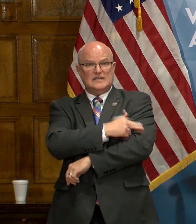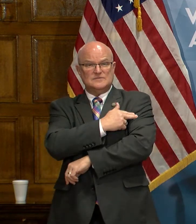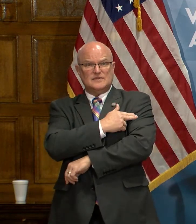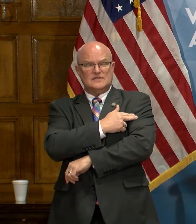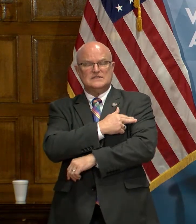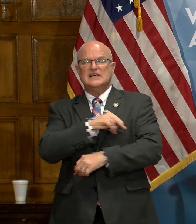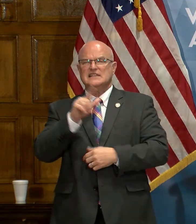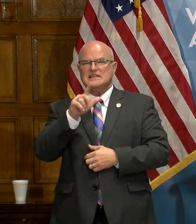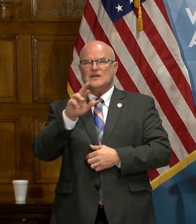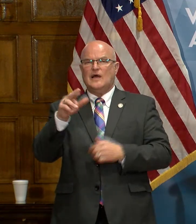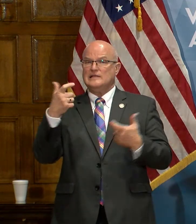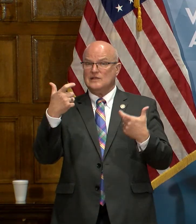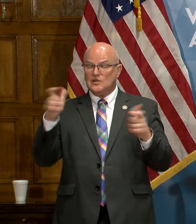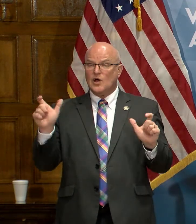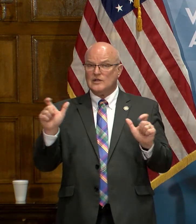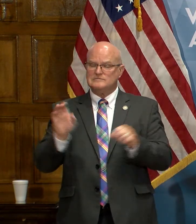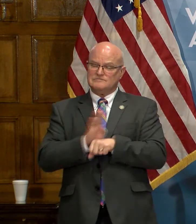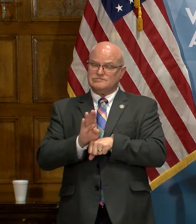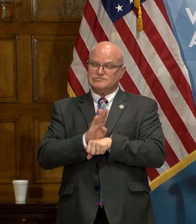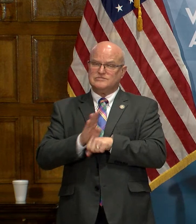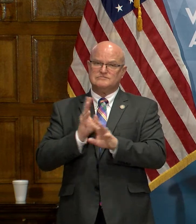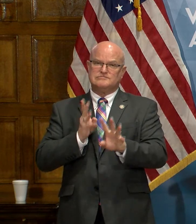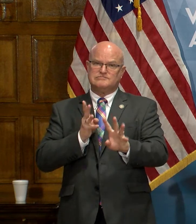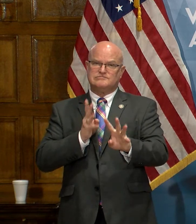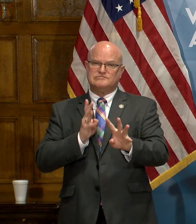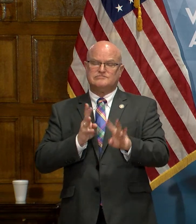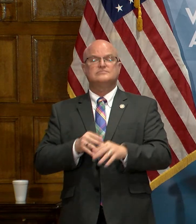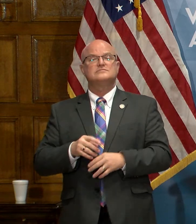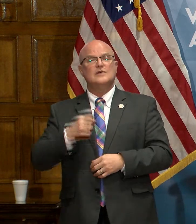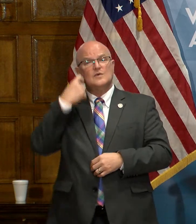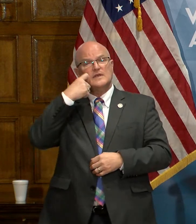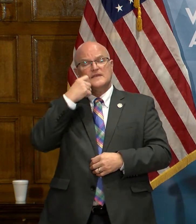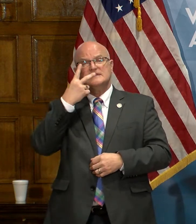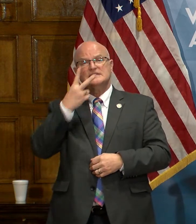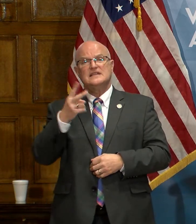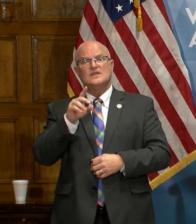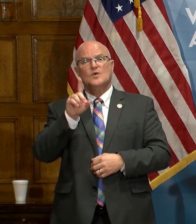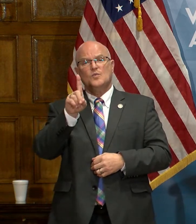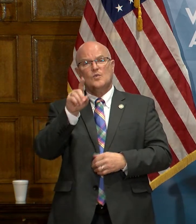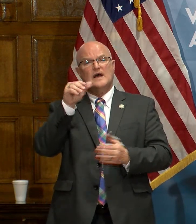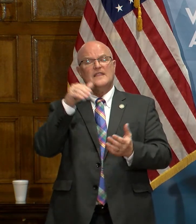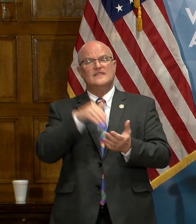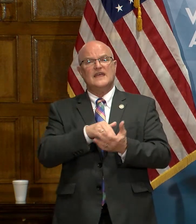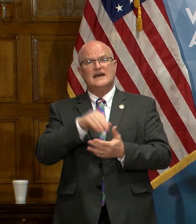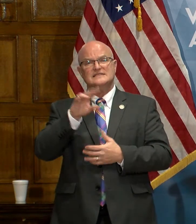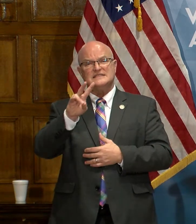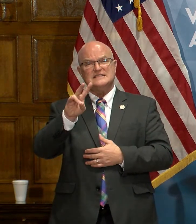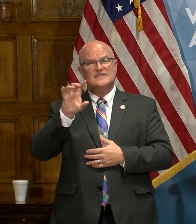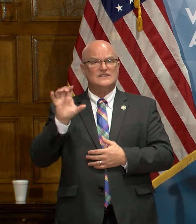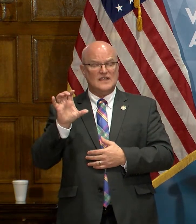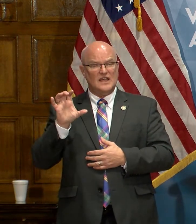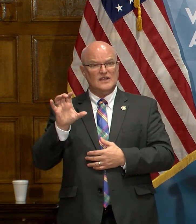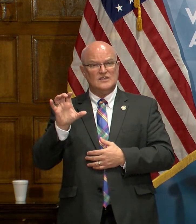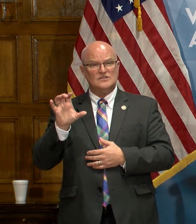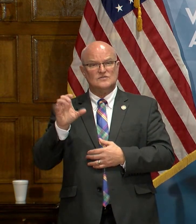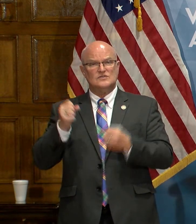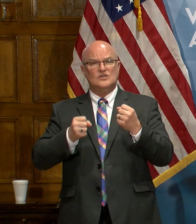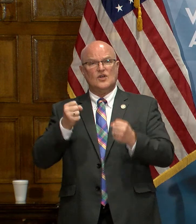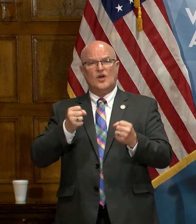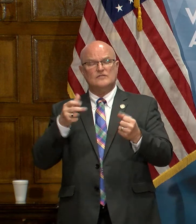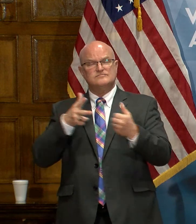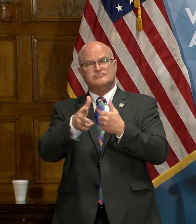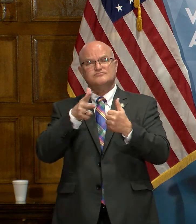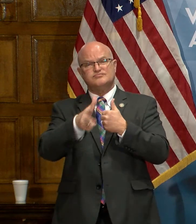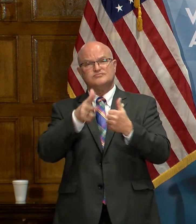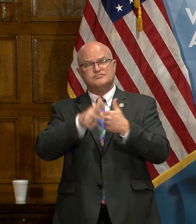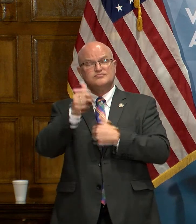has by far the largest and the busiest. Recently, we have seen as many as 1,700 cars come through